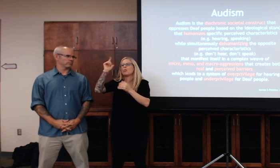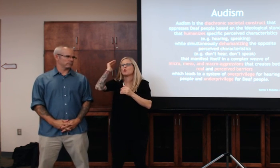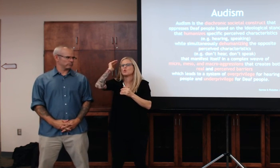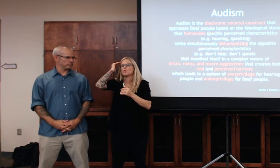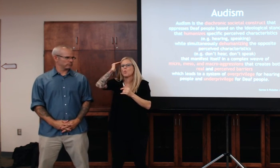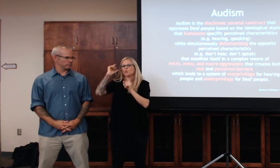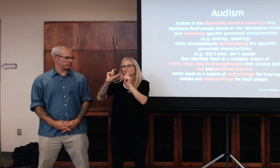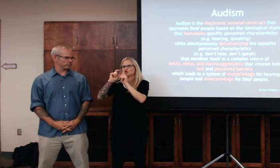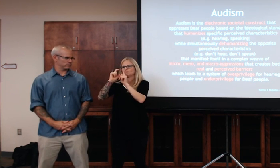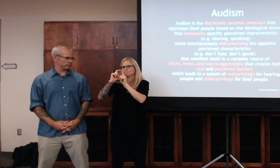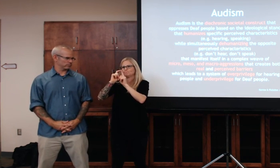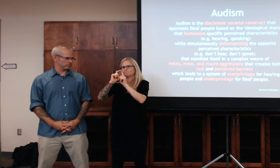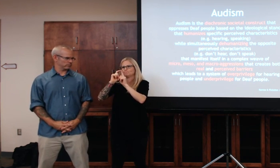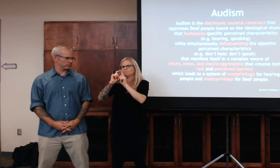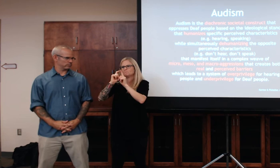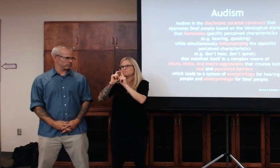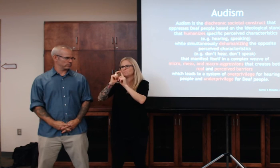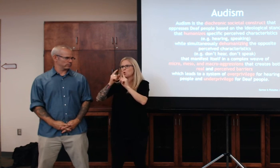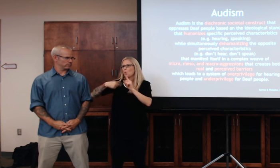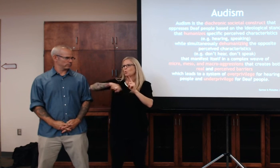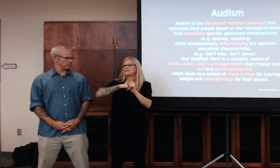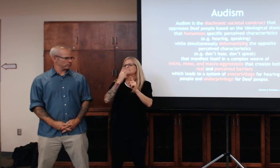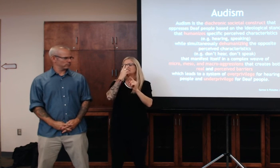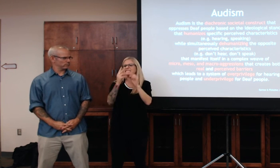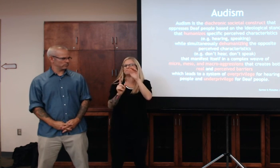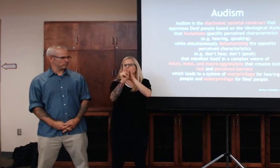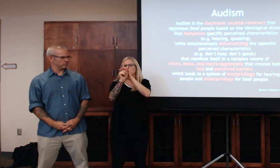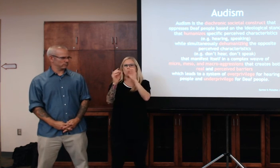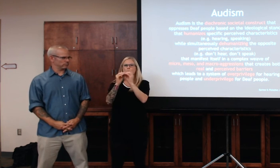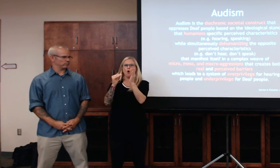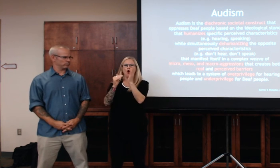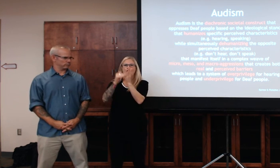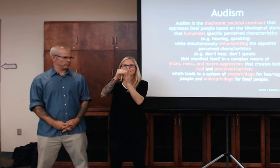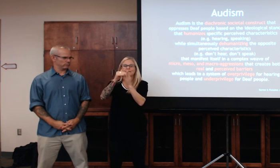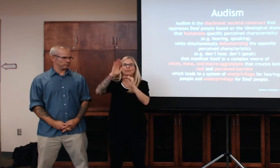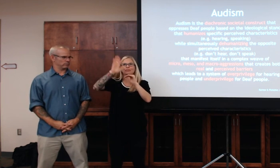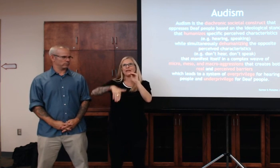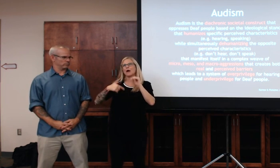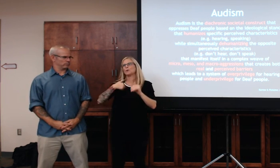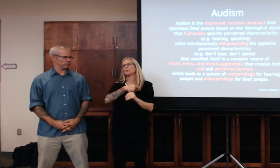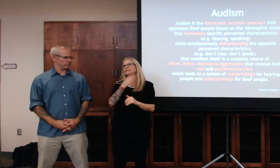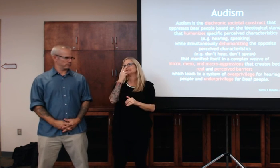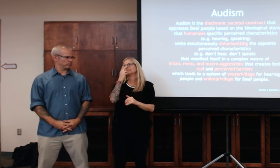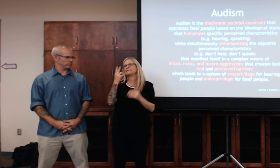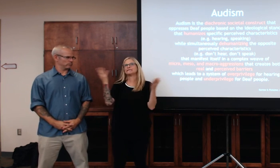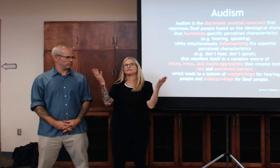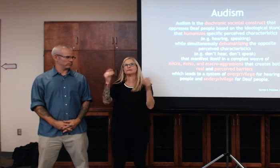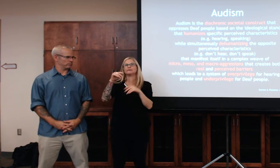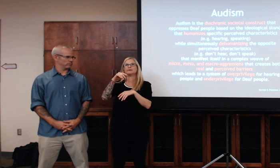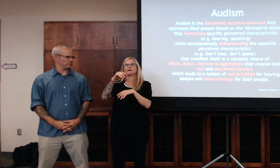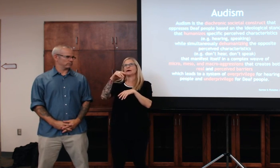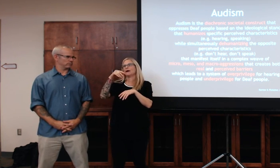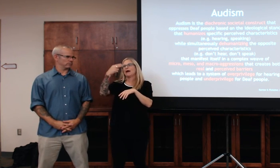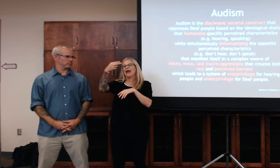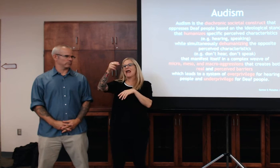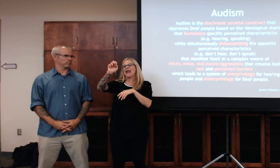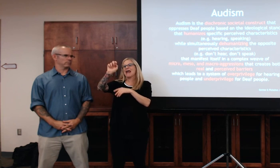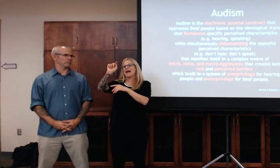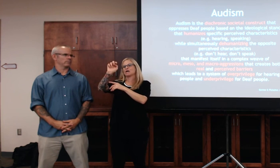which is a well-known terminology. We see that come up more often than we would see, for example,